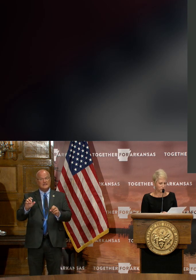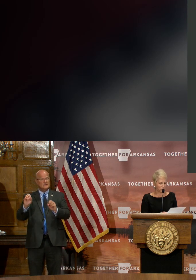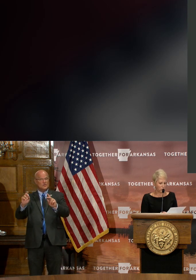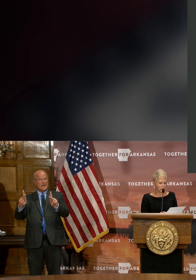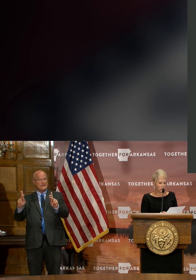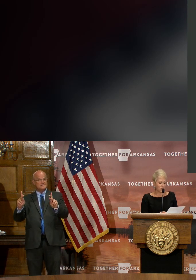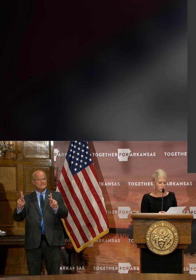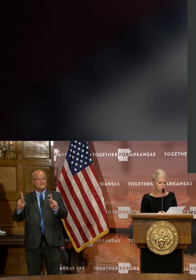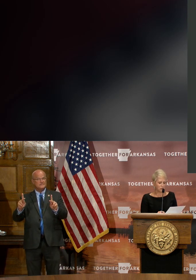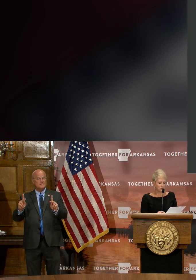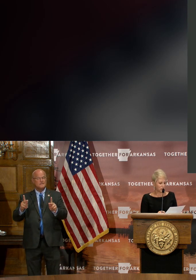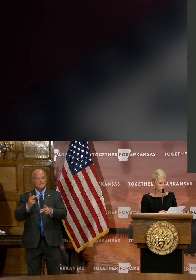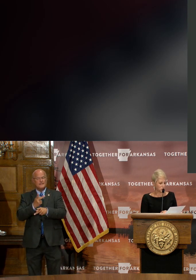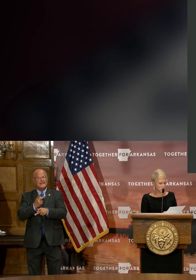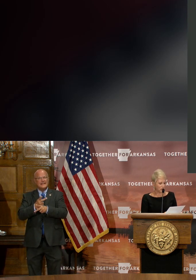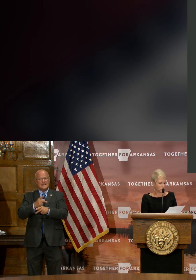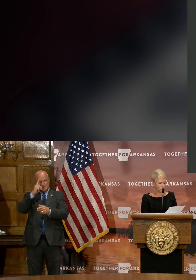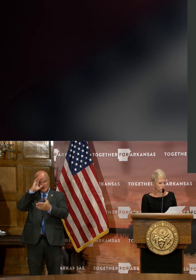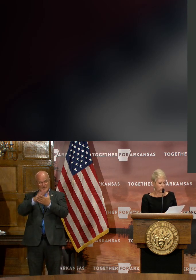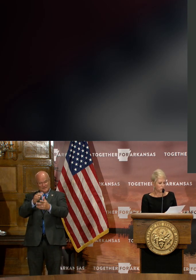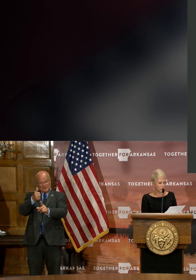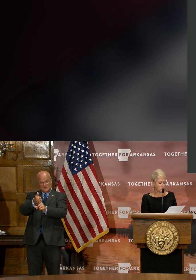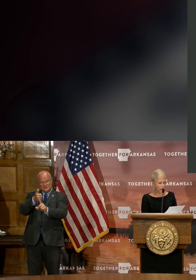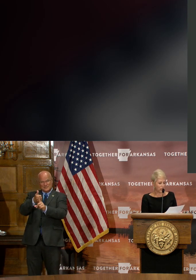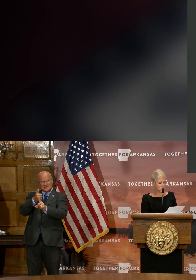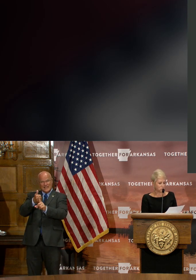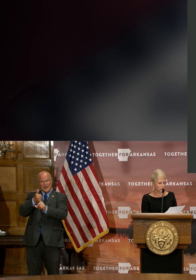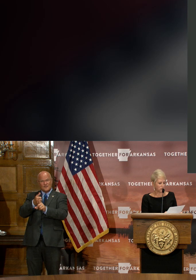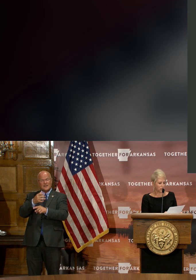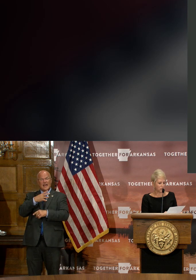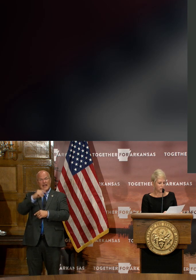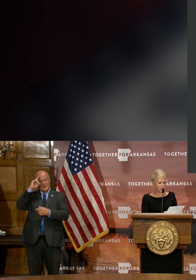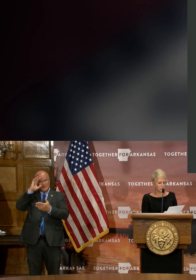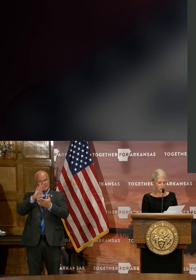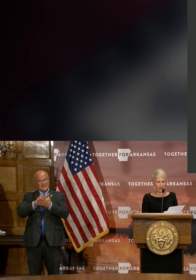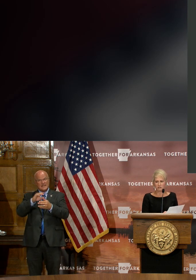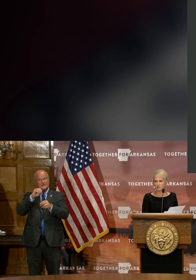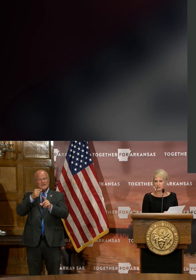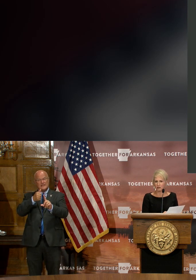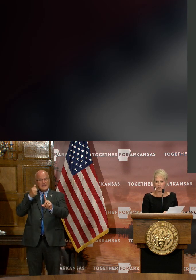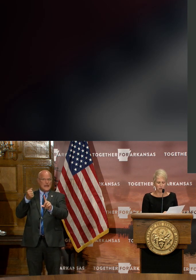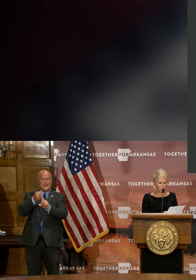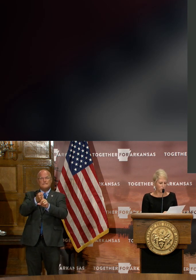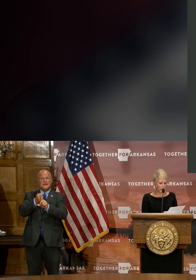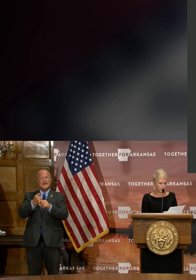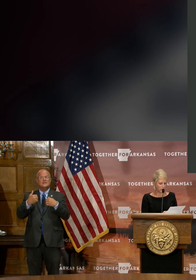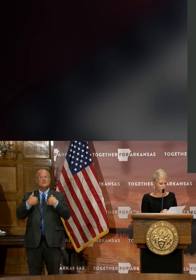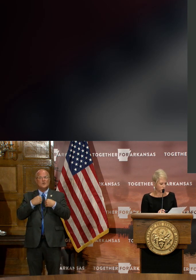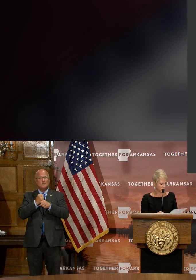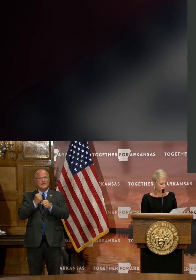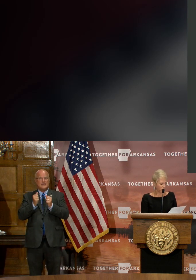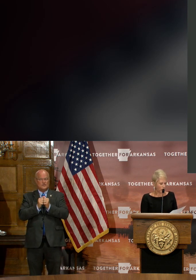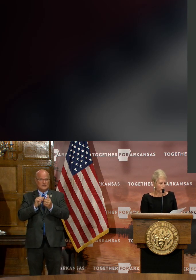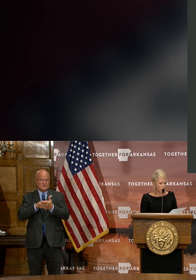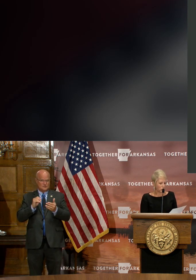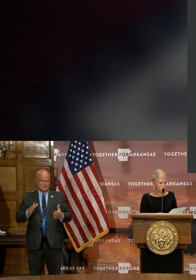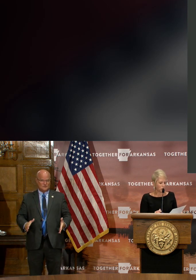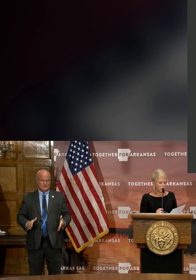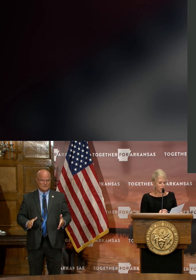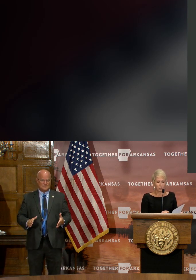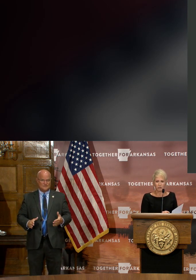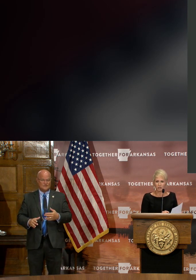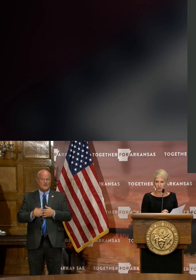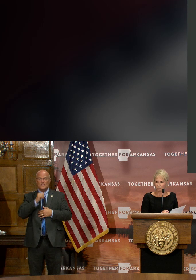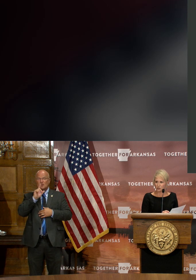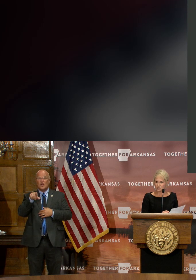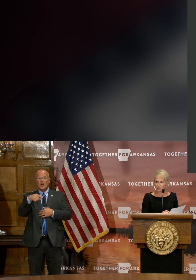okay. Keep believing in yourself and believing in the impact that you are making. You're